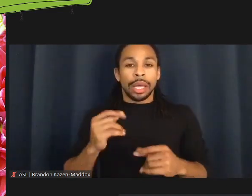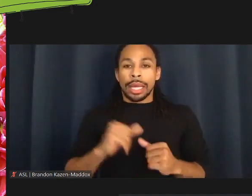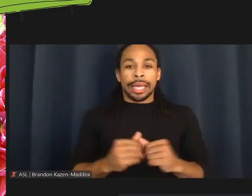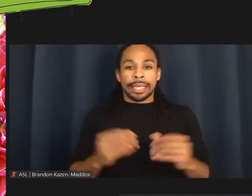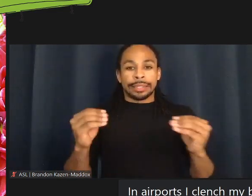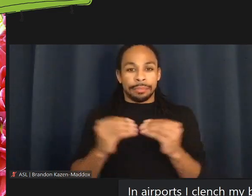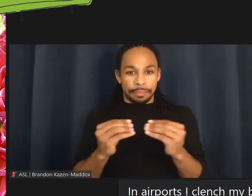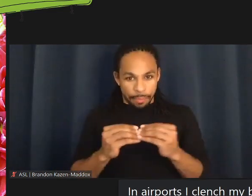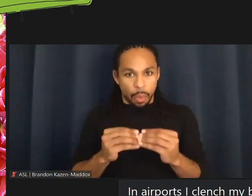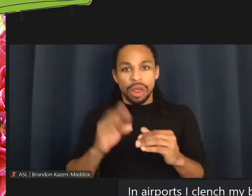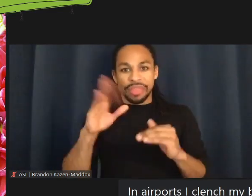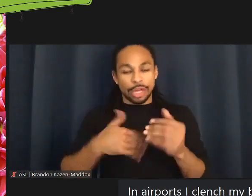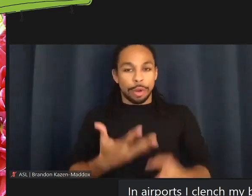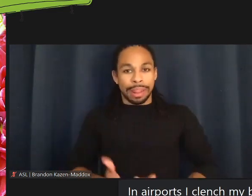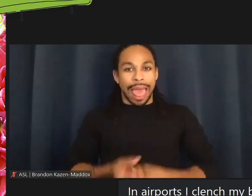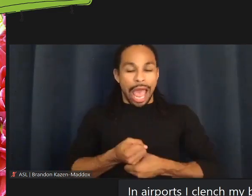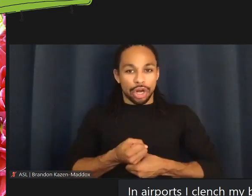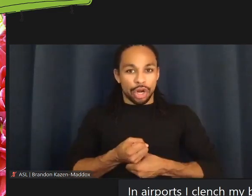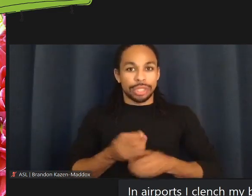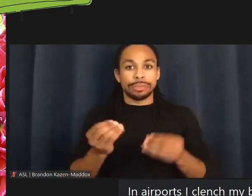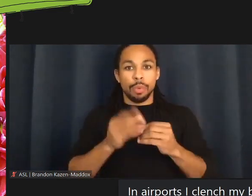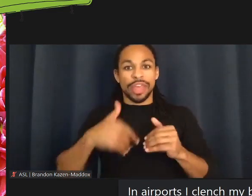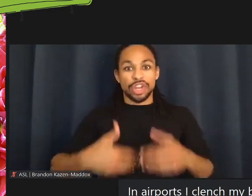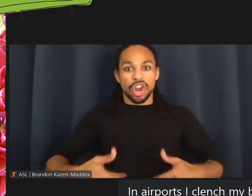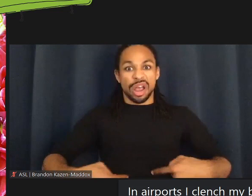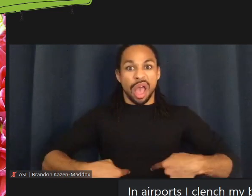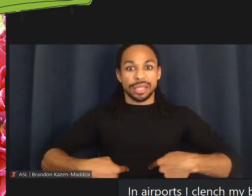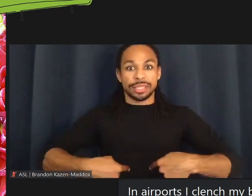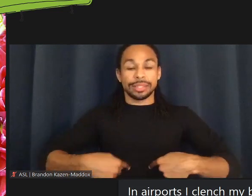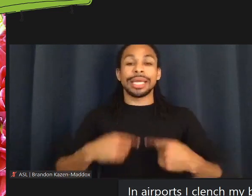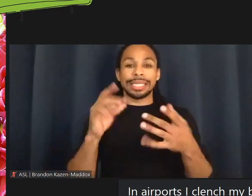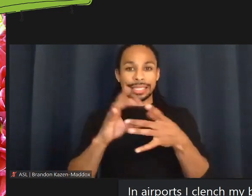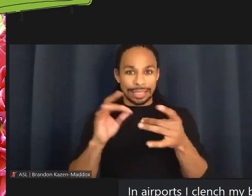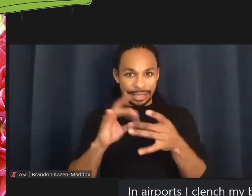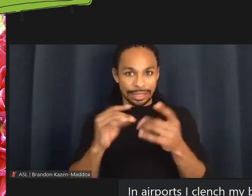more than the bladder. It goes something like this.